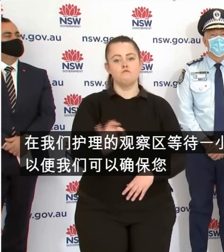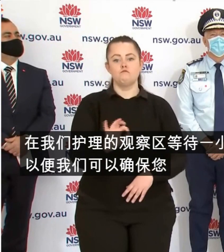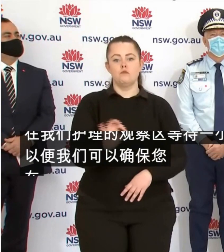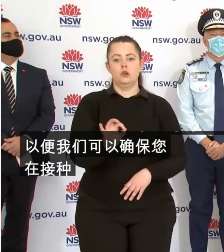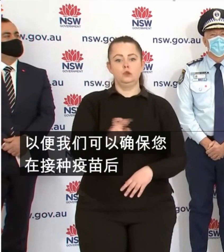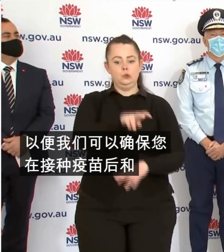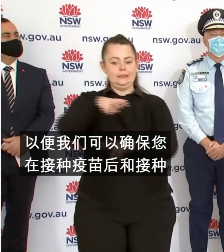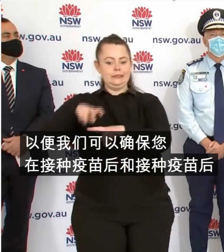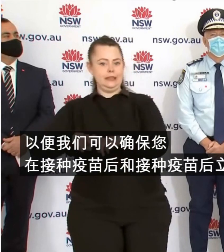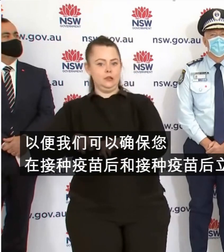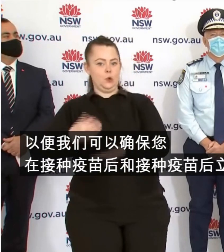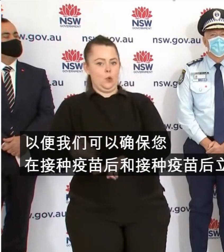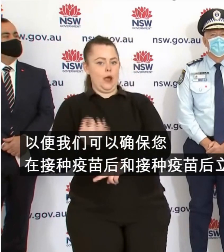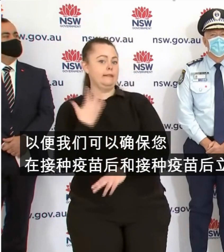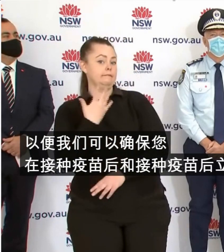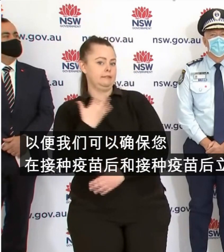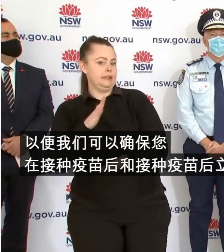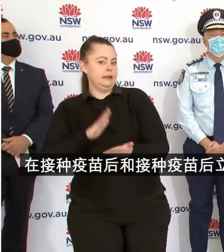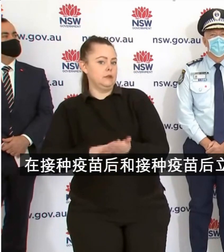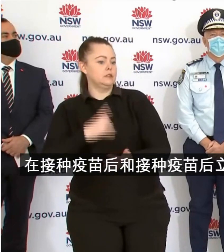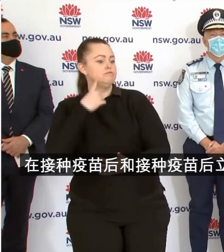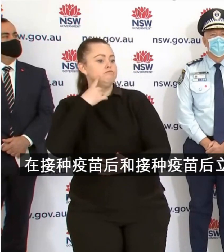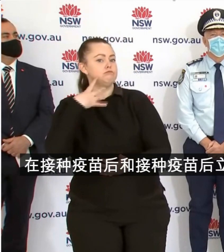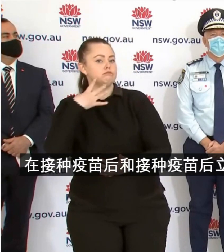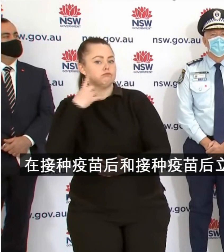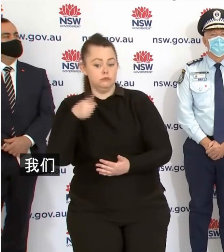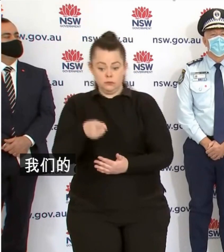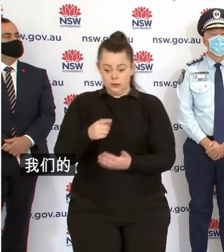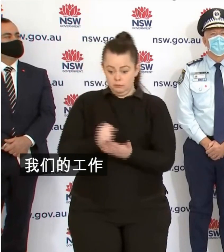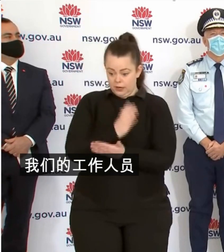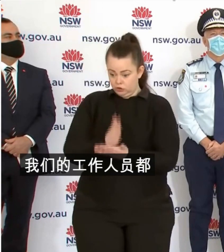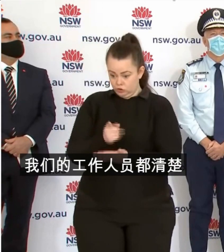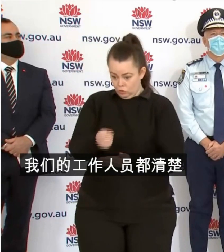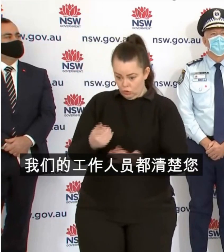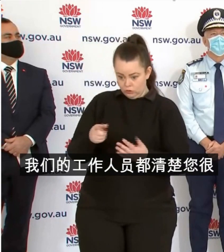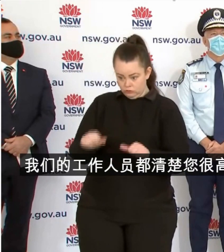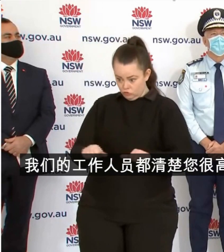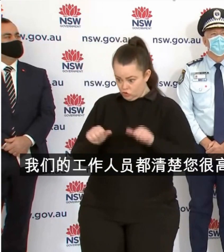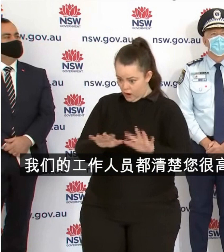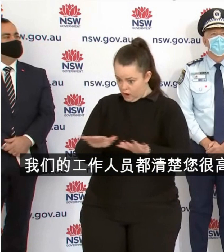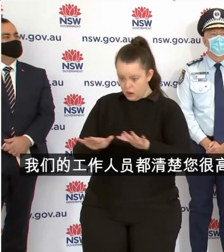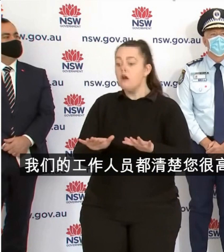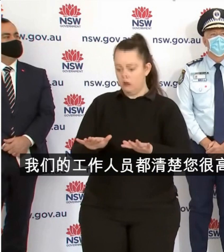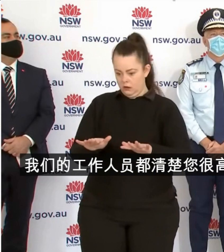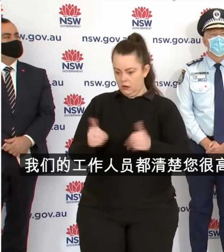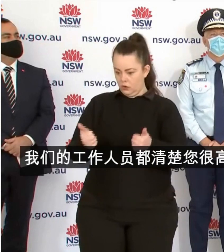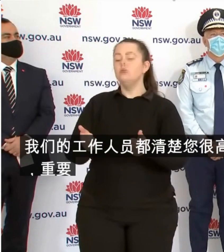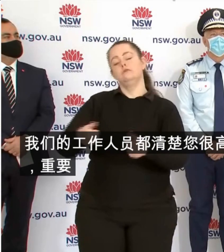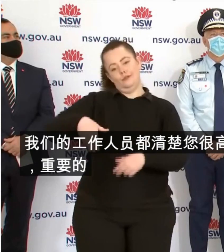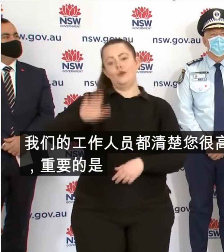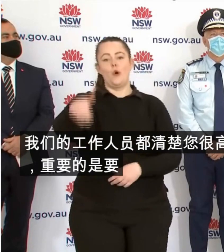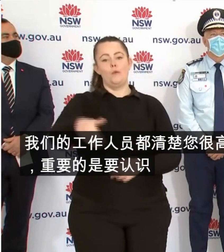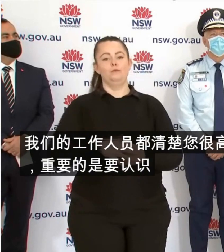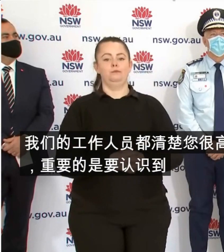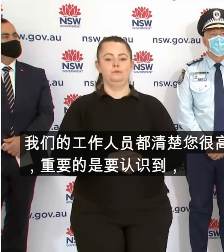make sure you are well immediately after getting your vaccine. And once you have been given the all clear from our staff, you are good to go. It